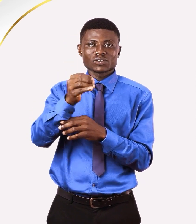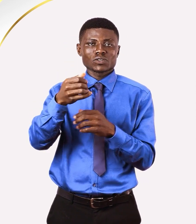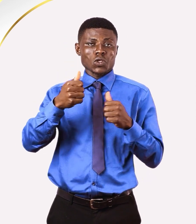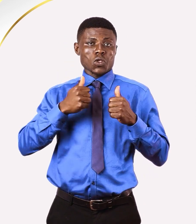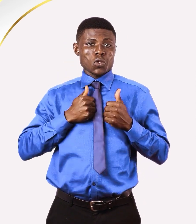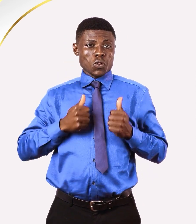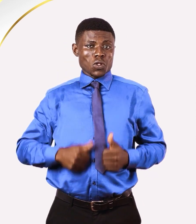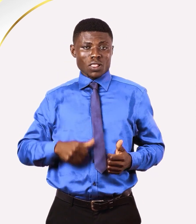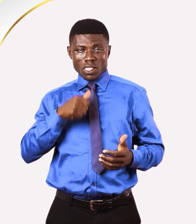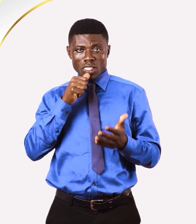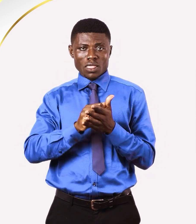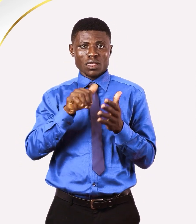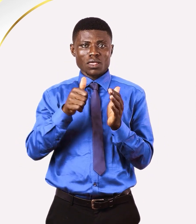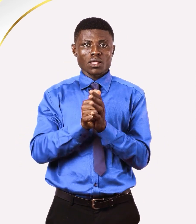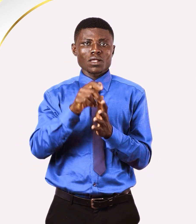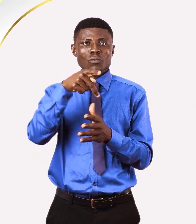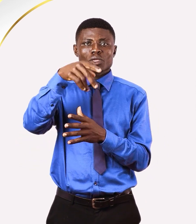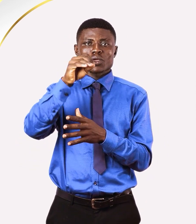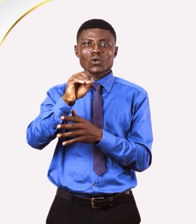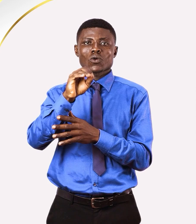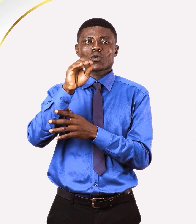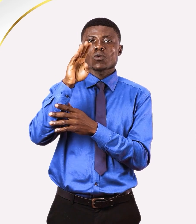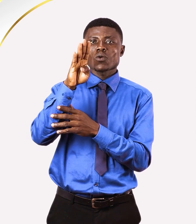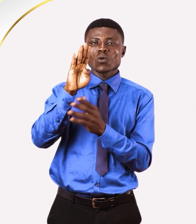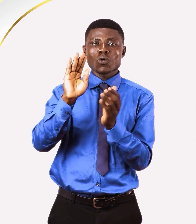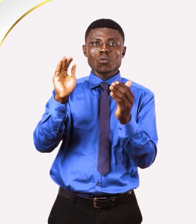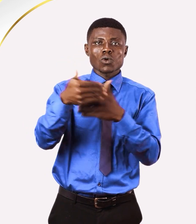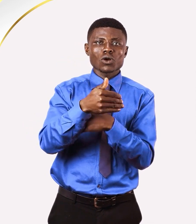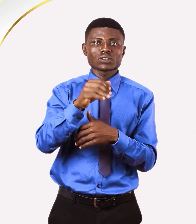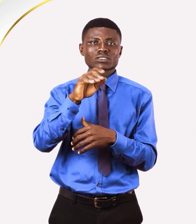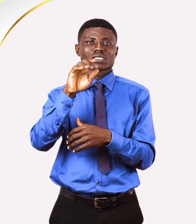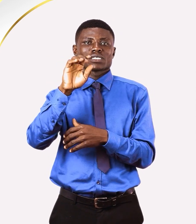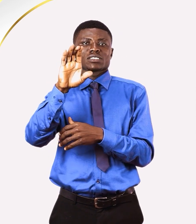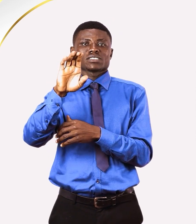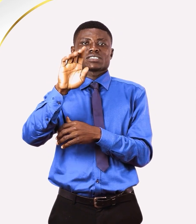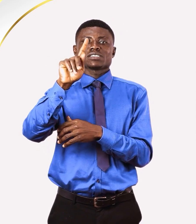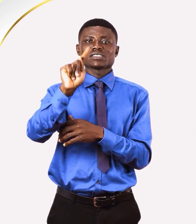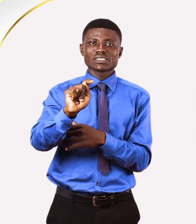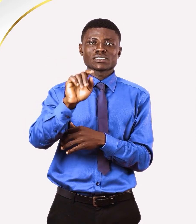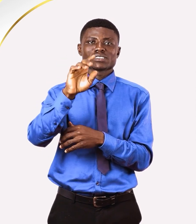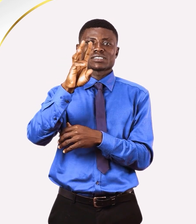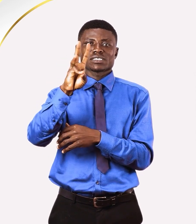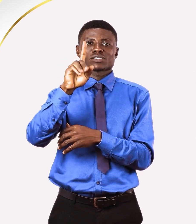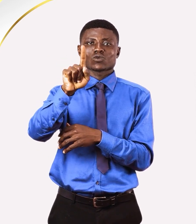0302-768-970. Postal address of the institution P.O. Box CT